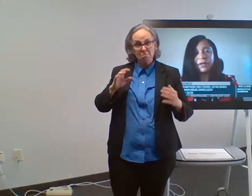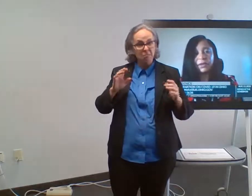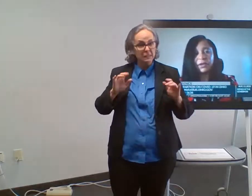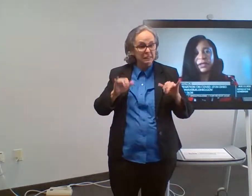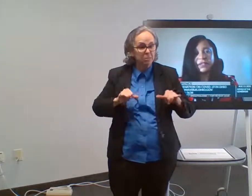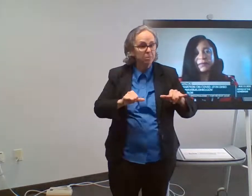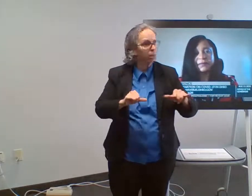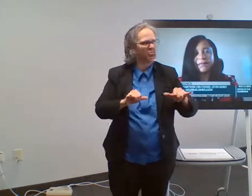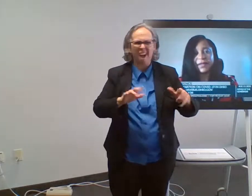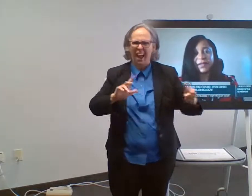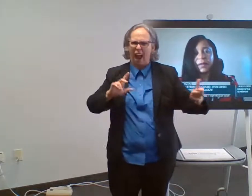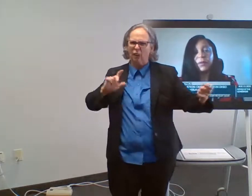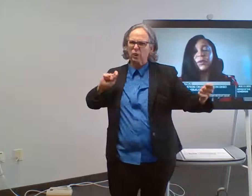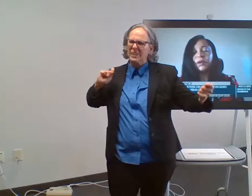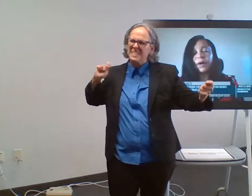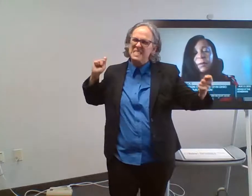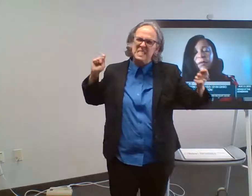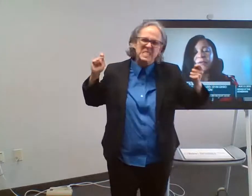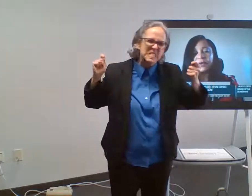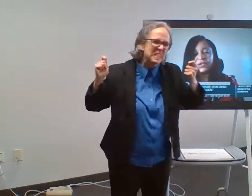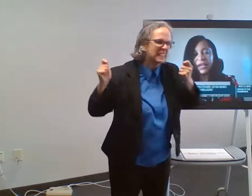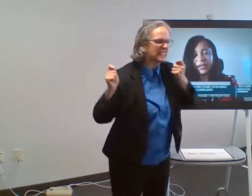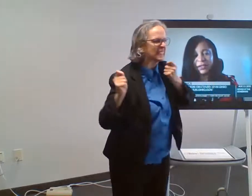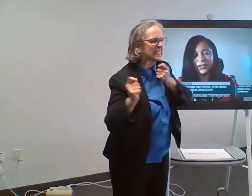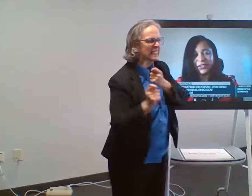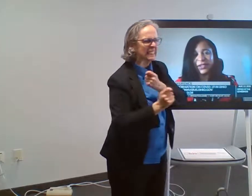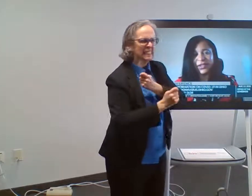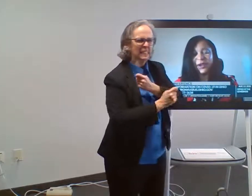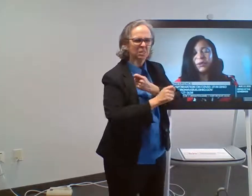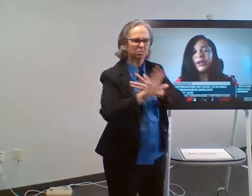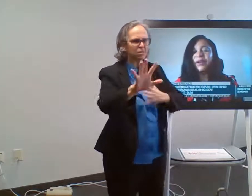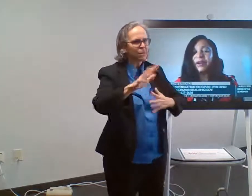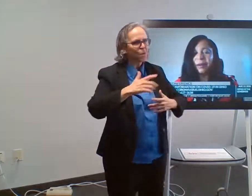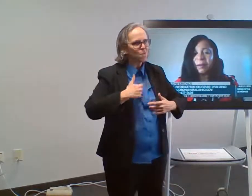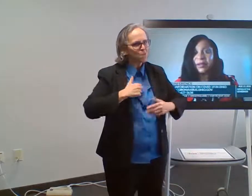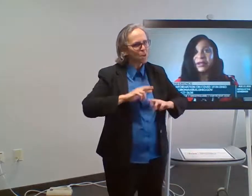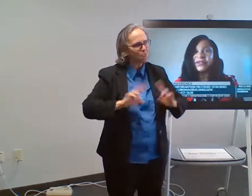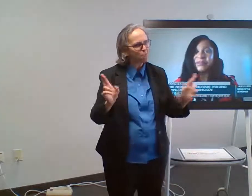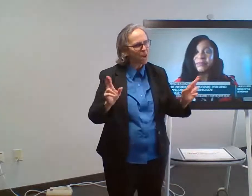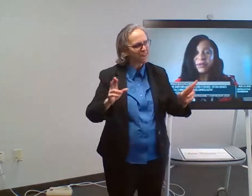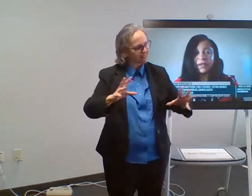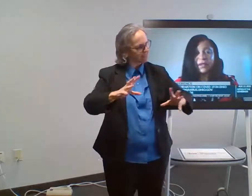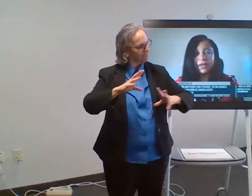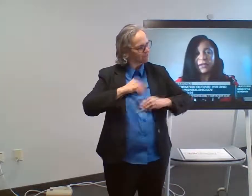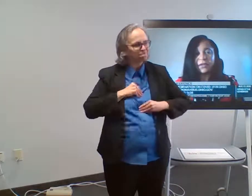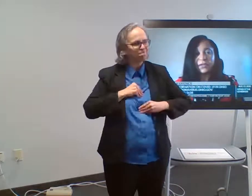all Ohio communities. But we are up for the challenge. We